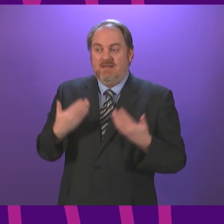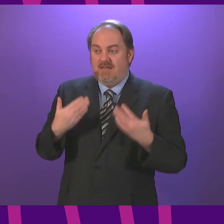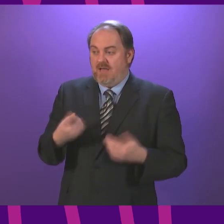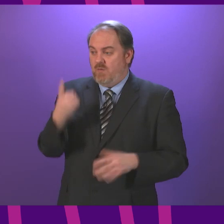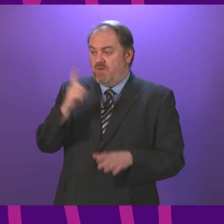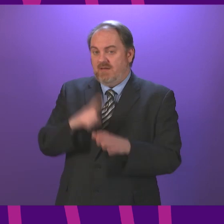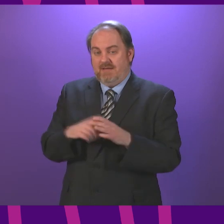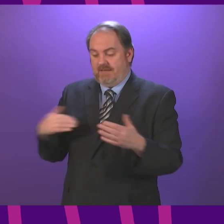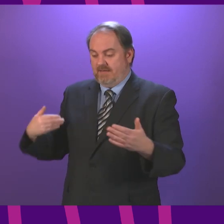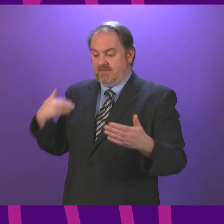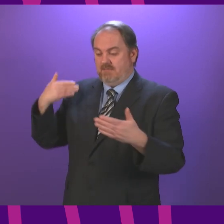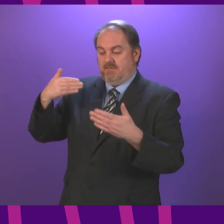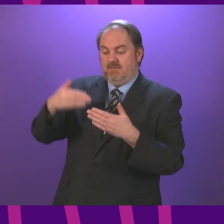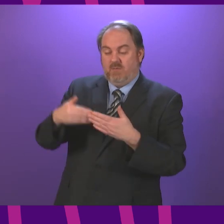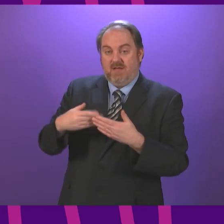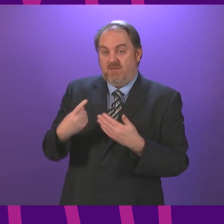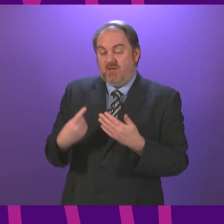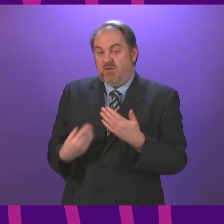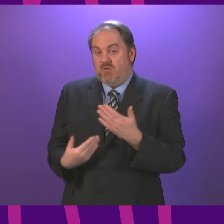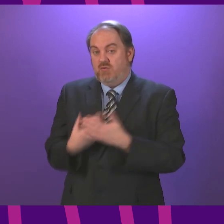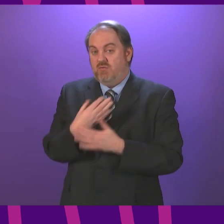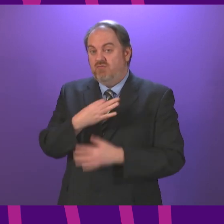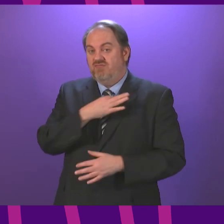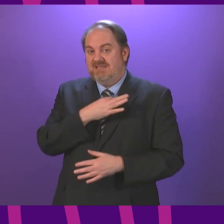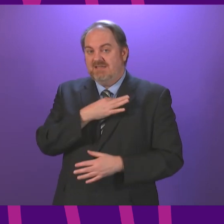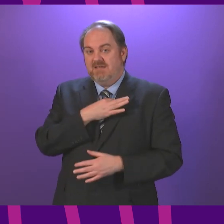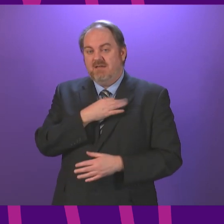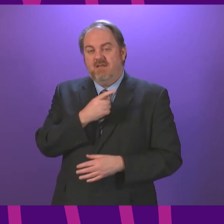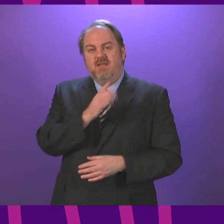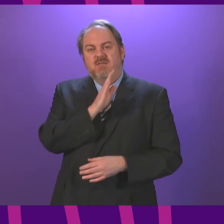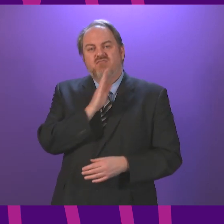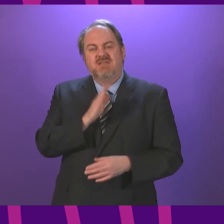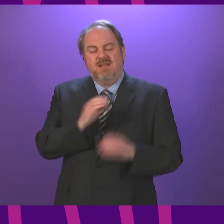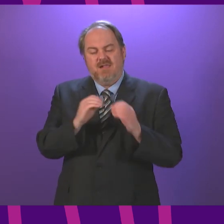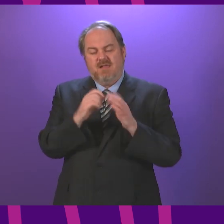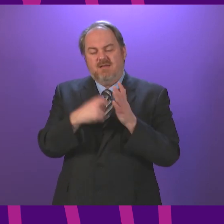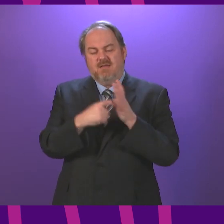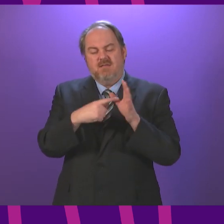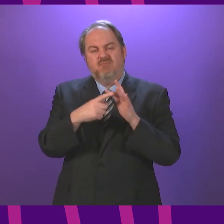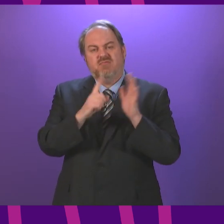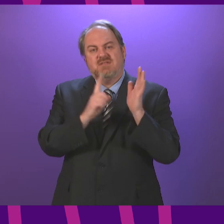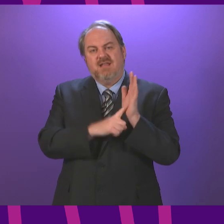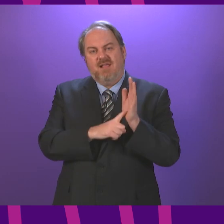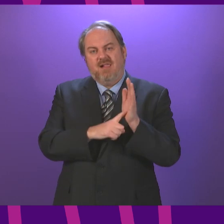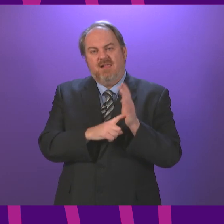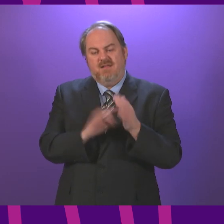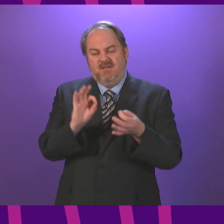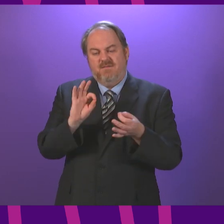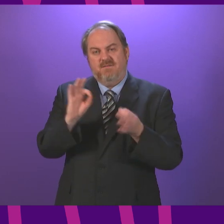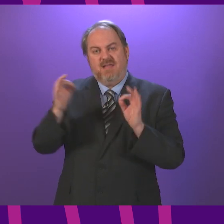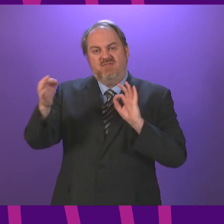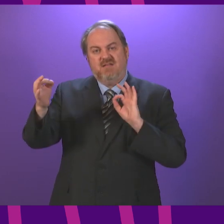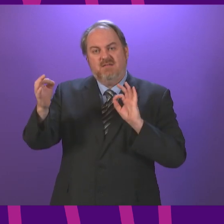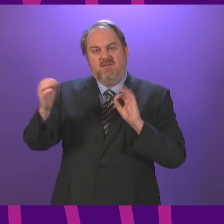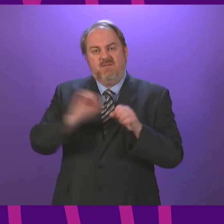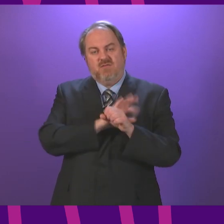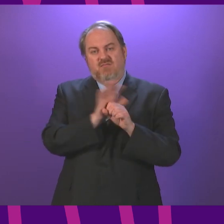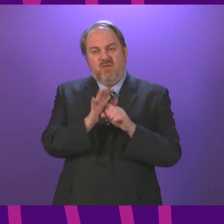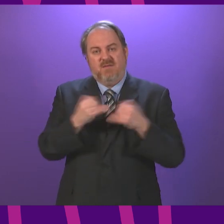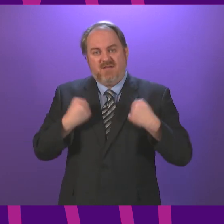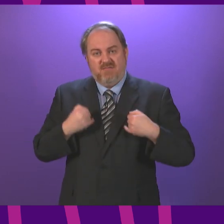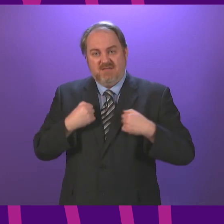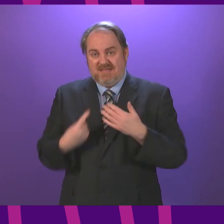now faced with a new threat in the form of the so-called Brazilian variant, which has already been identified both in Scotland and in